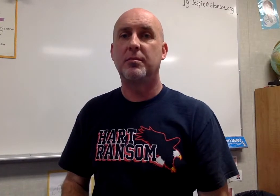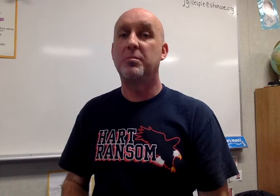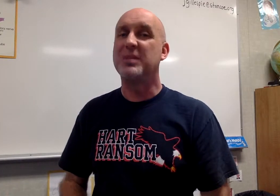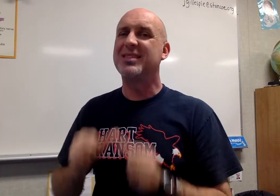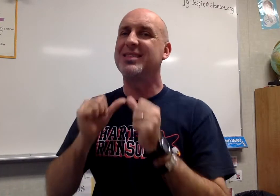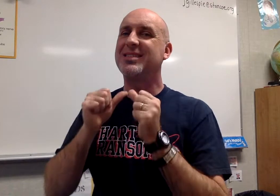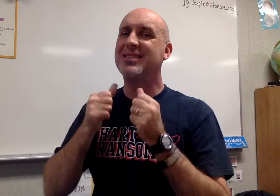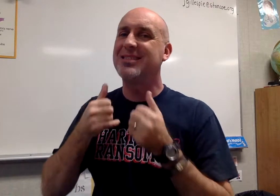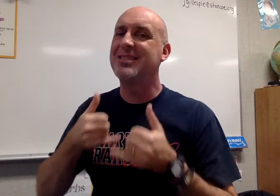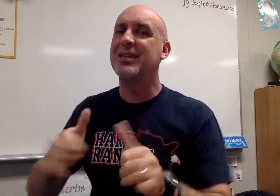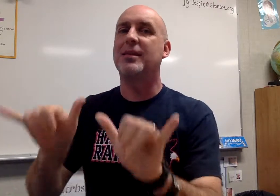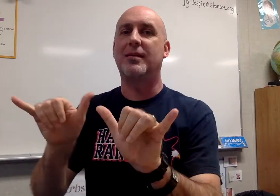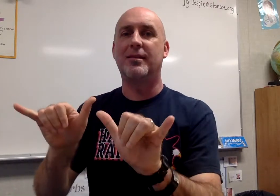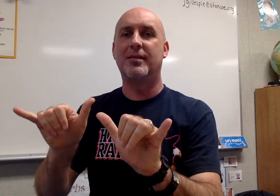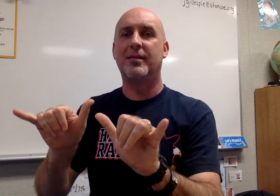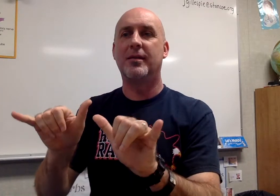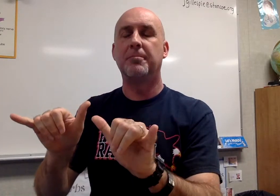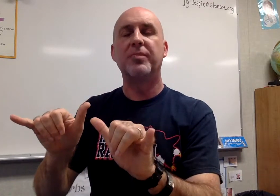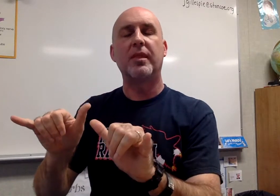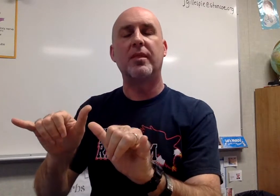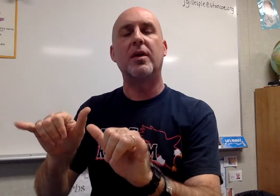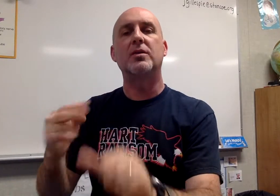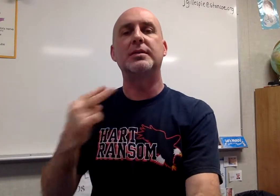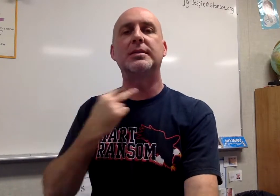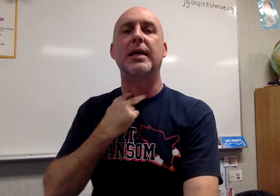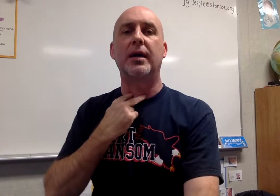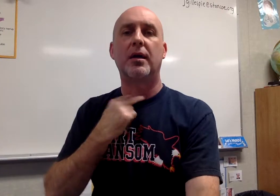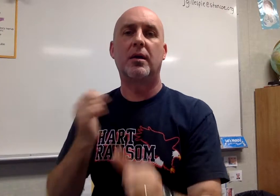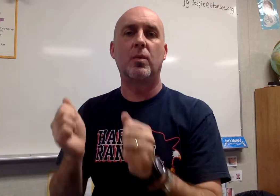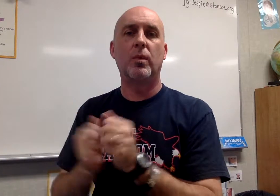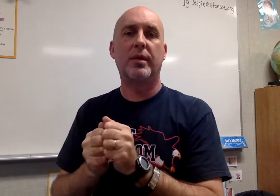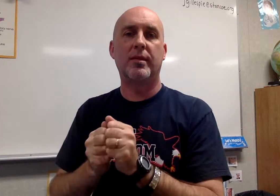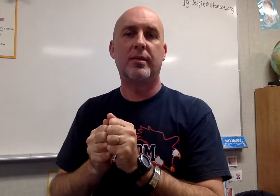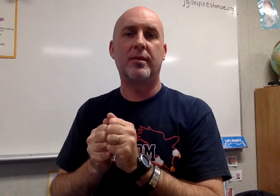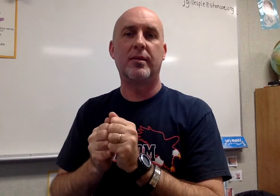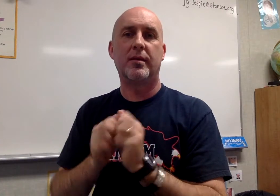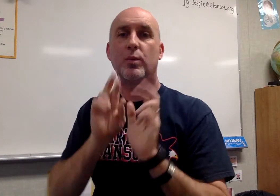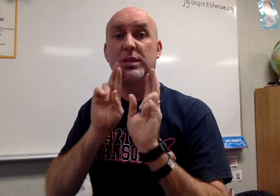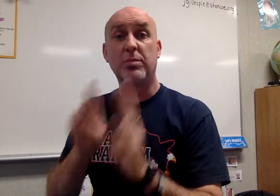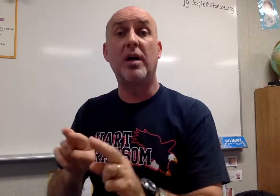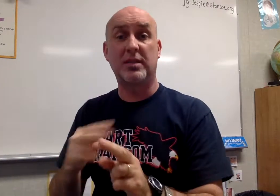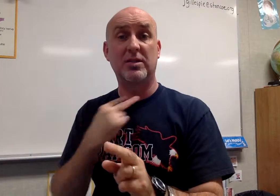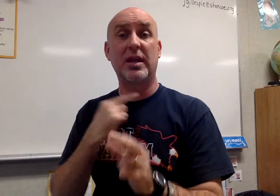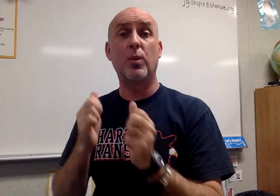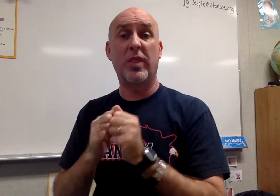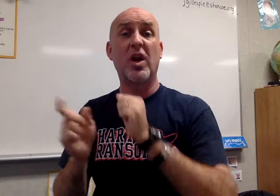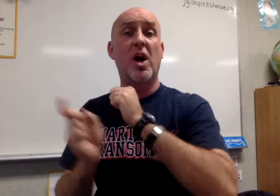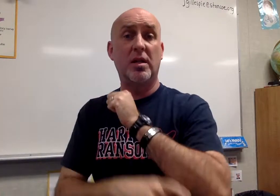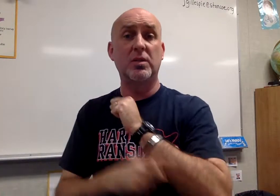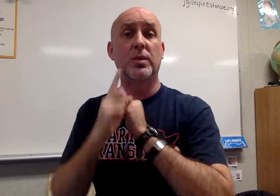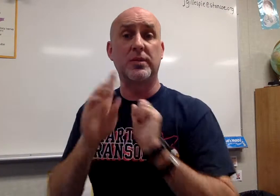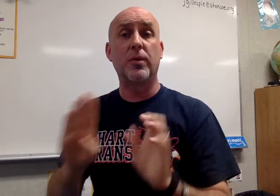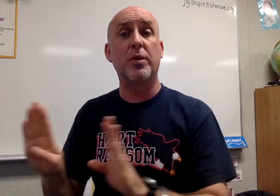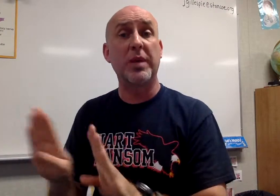But still, they are stuck with a response. They're stuck with a consequence for their